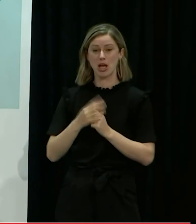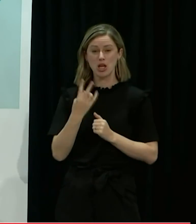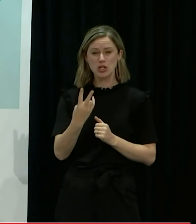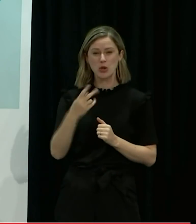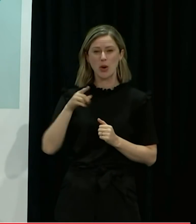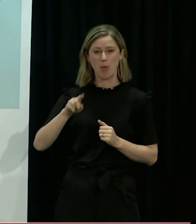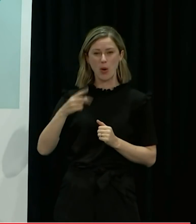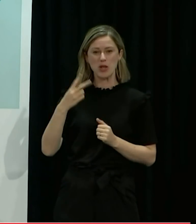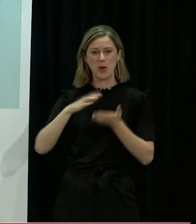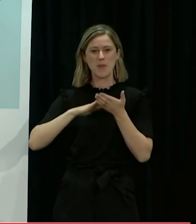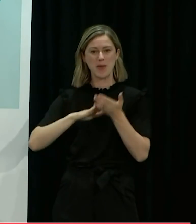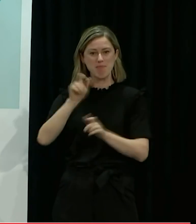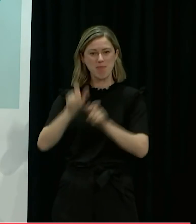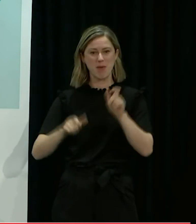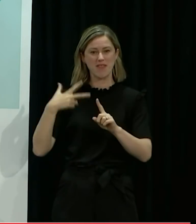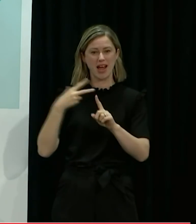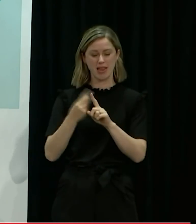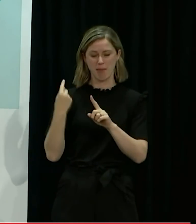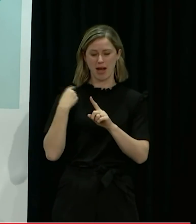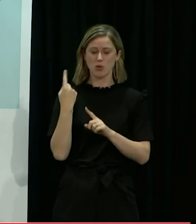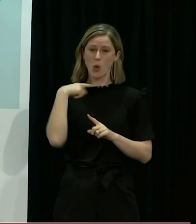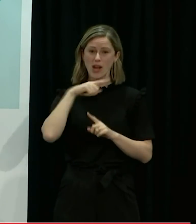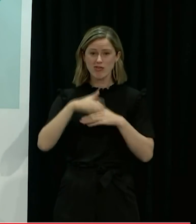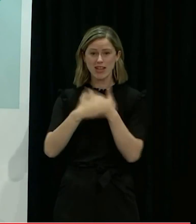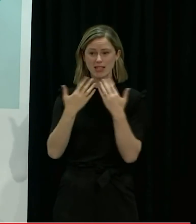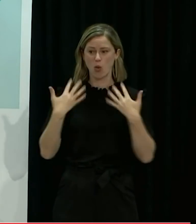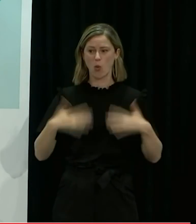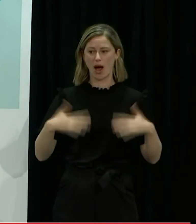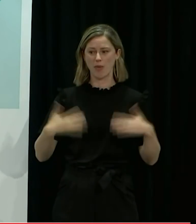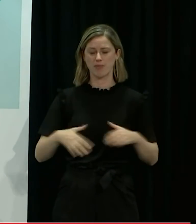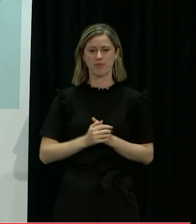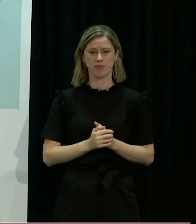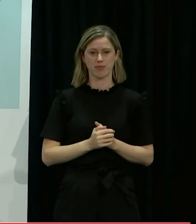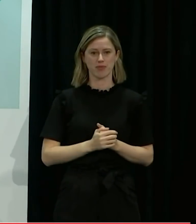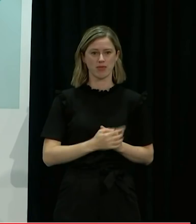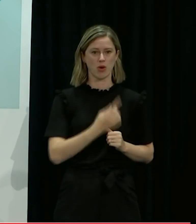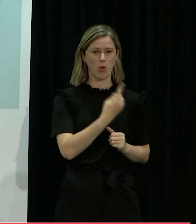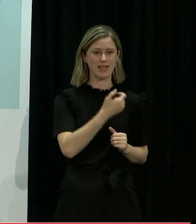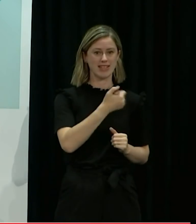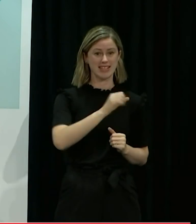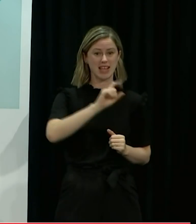2.2 million people vaccinated in just the past 100 days. There are